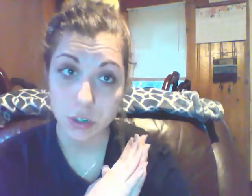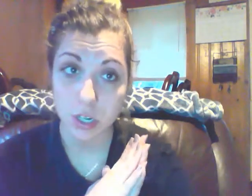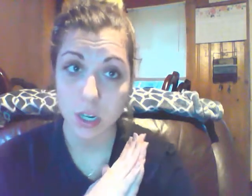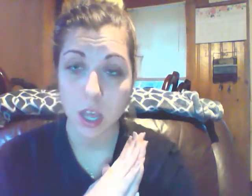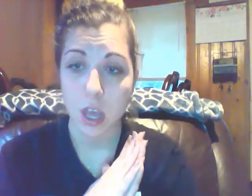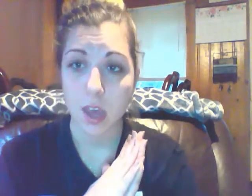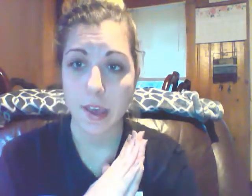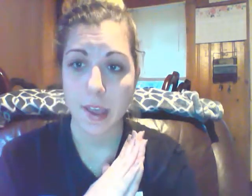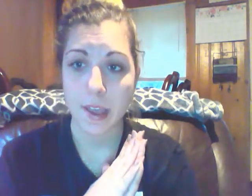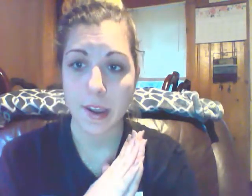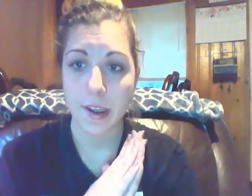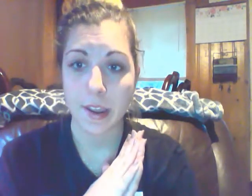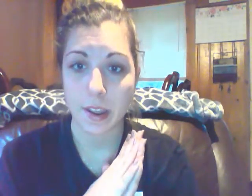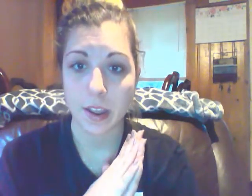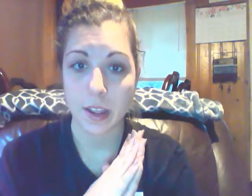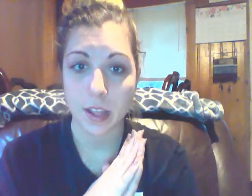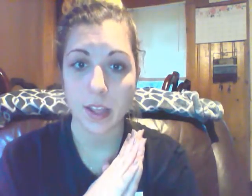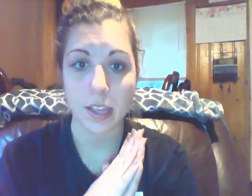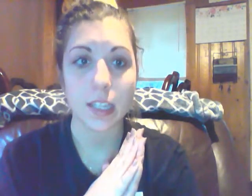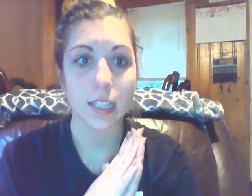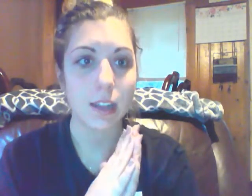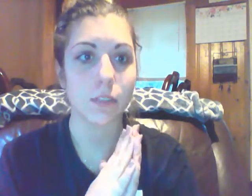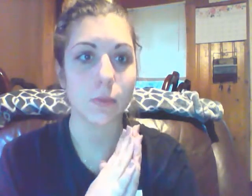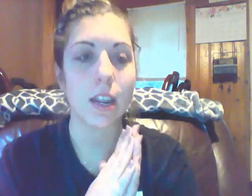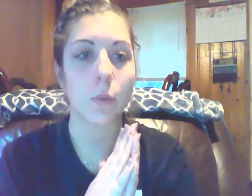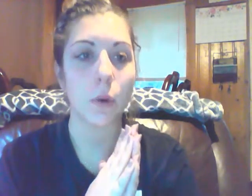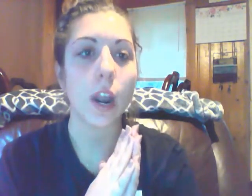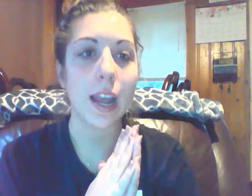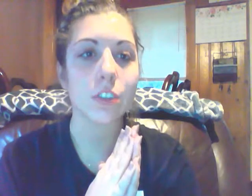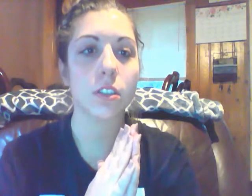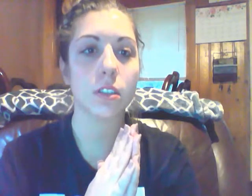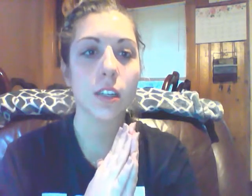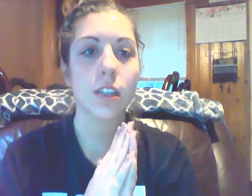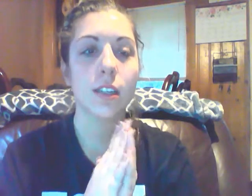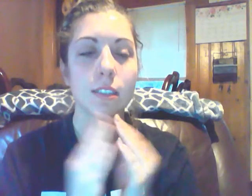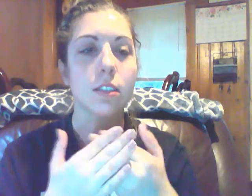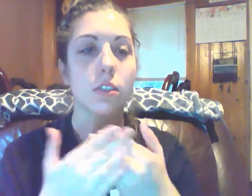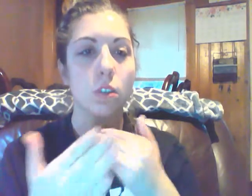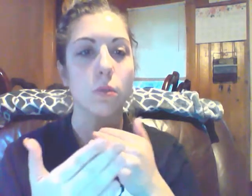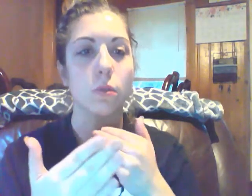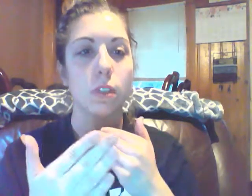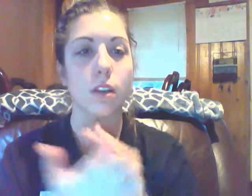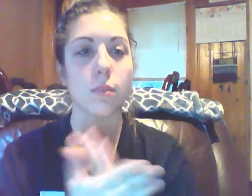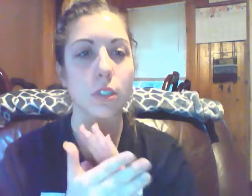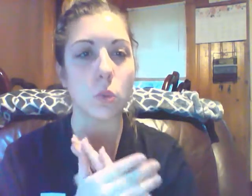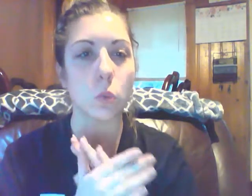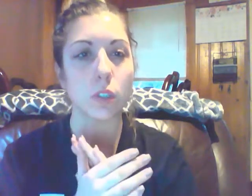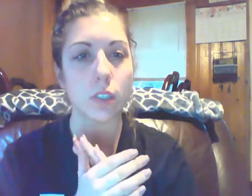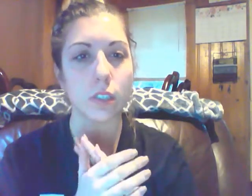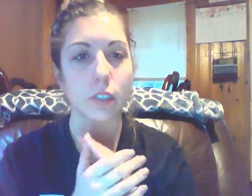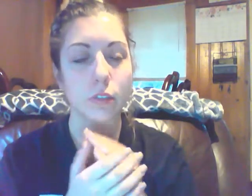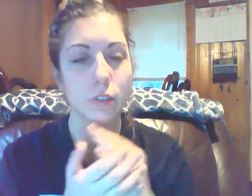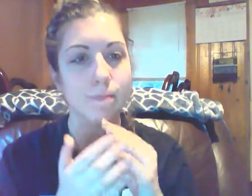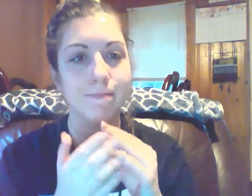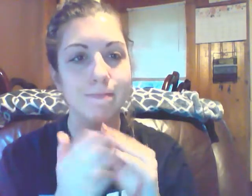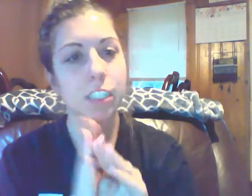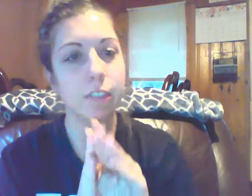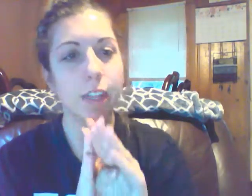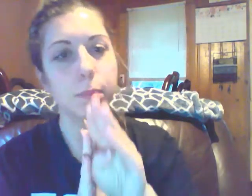teacher. And I think that's right now where we're at, just since they're so young, preschoolers, and they're just